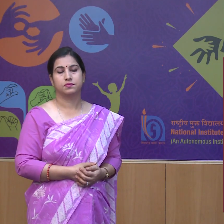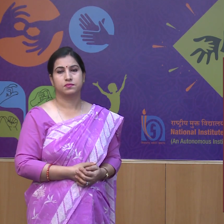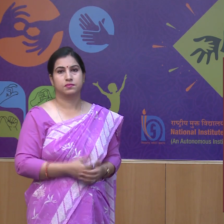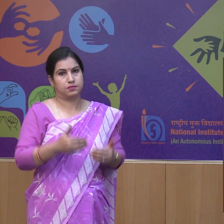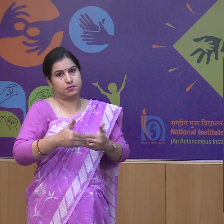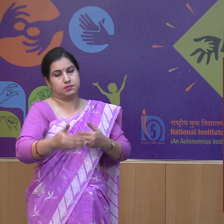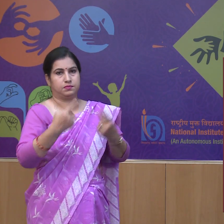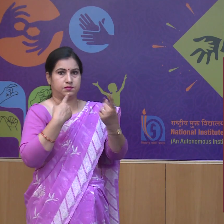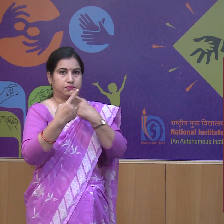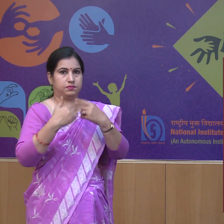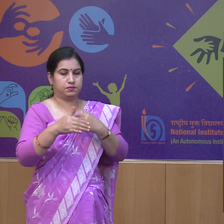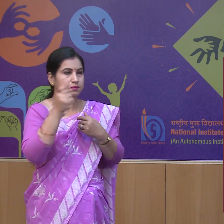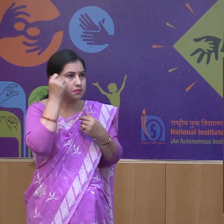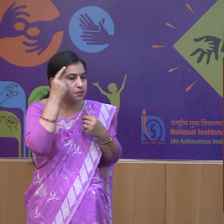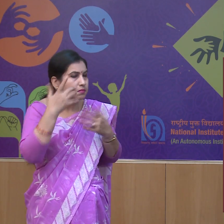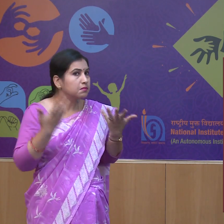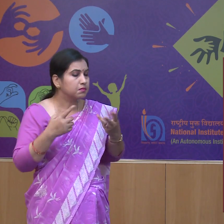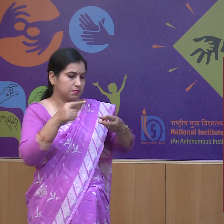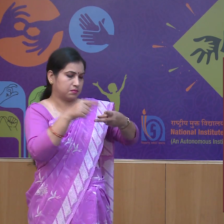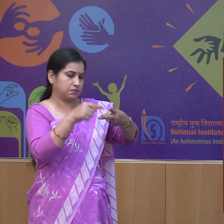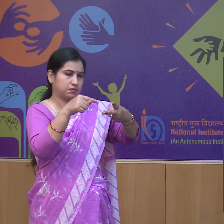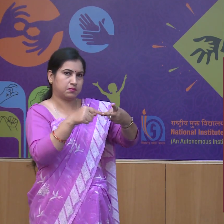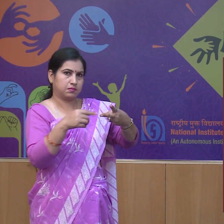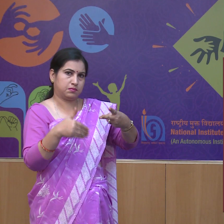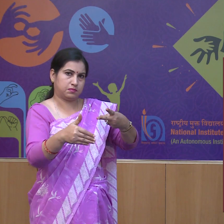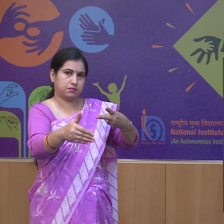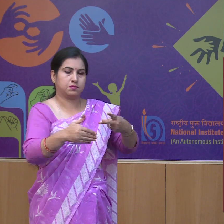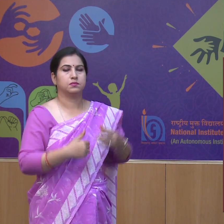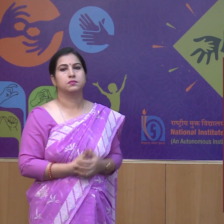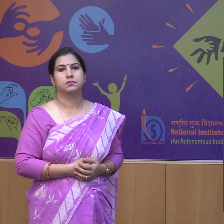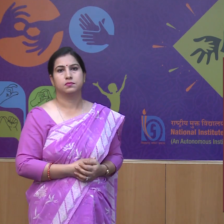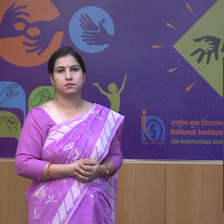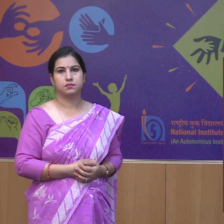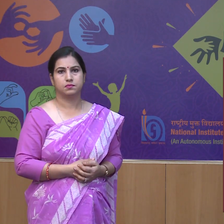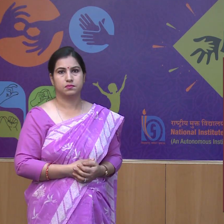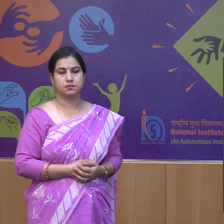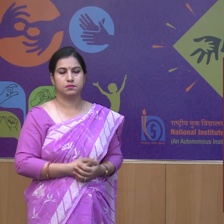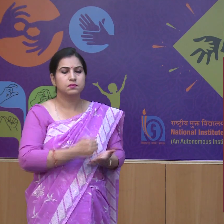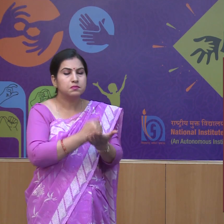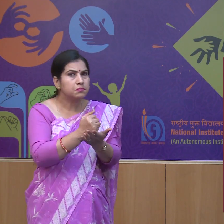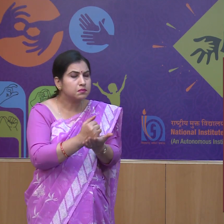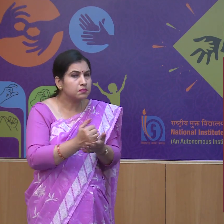Let us take them up one by one and try to